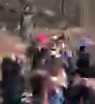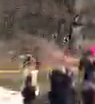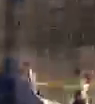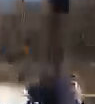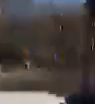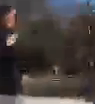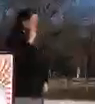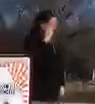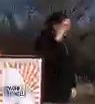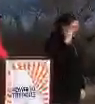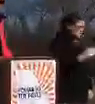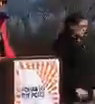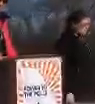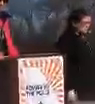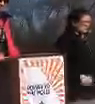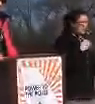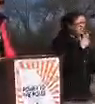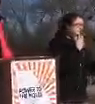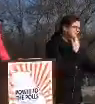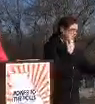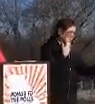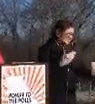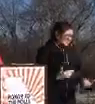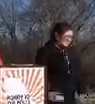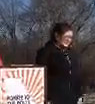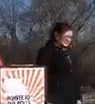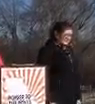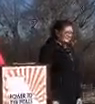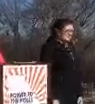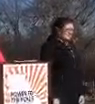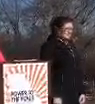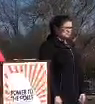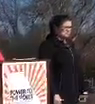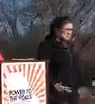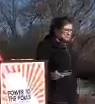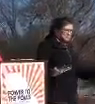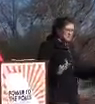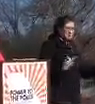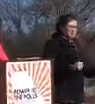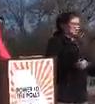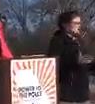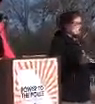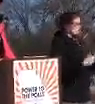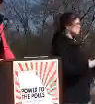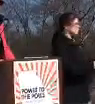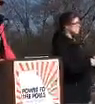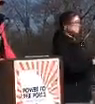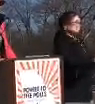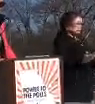for me, and thank you for that. Woo! So let's talk. Come on.